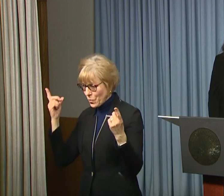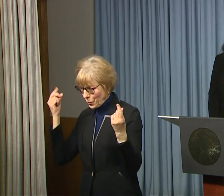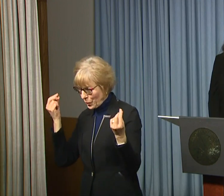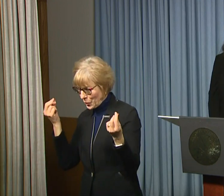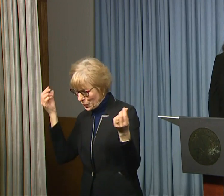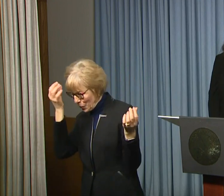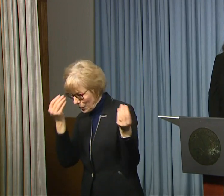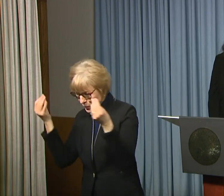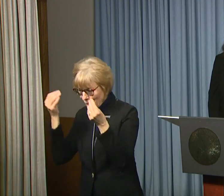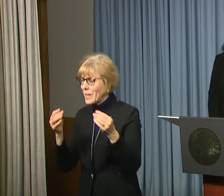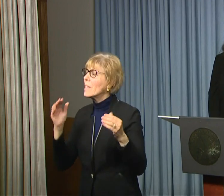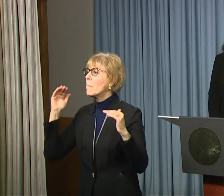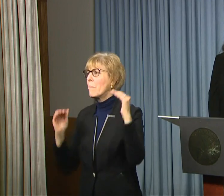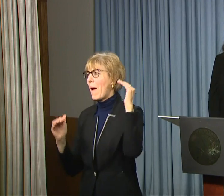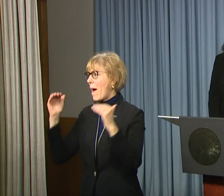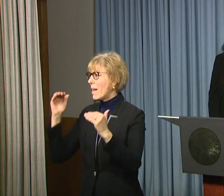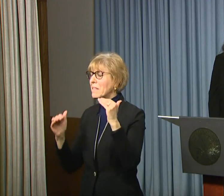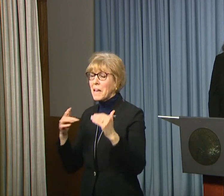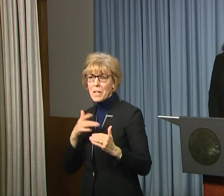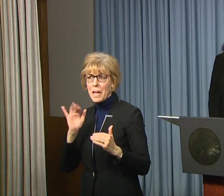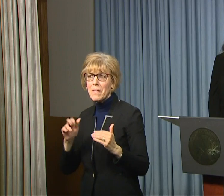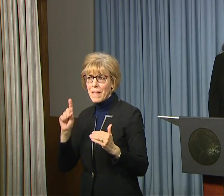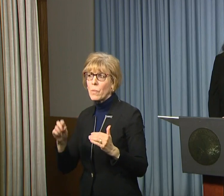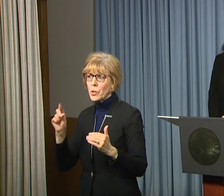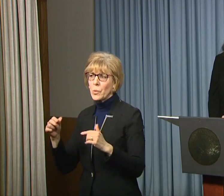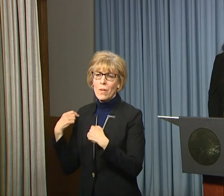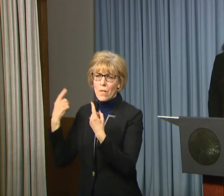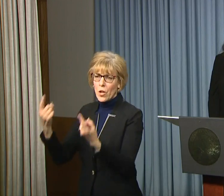as administration, we've done that every step of the way.